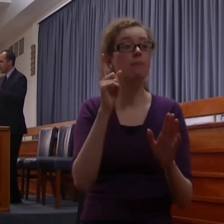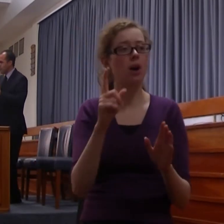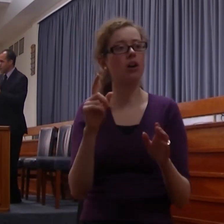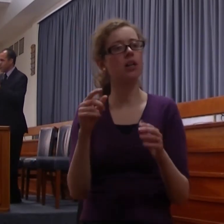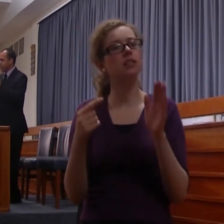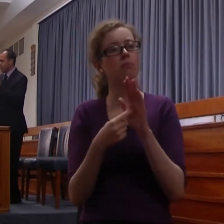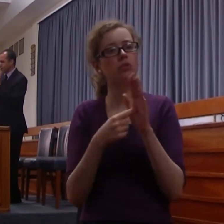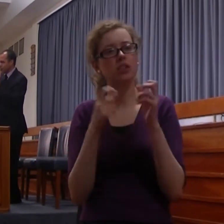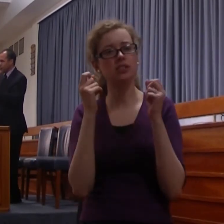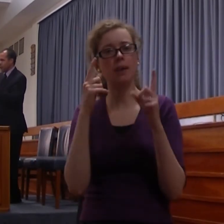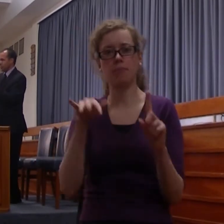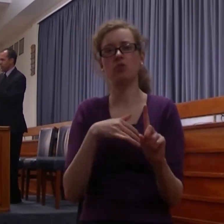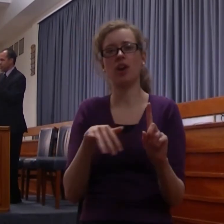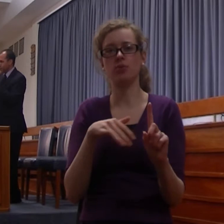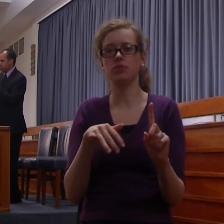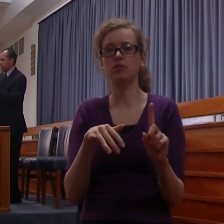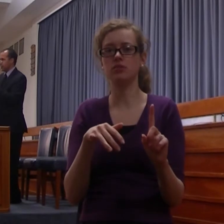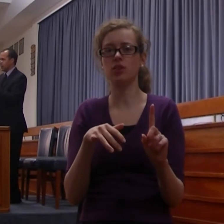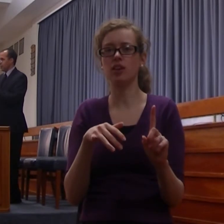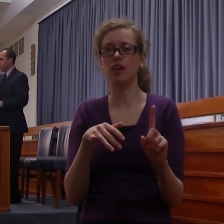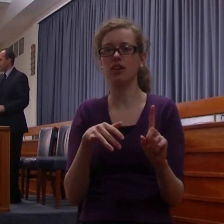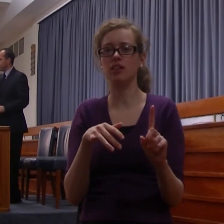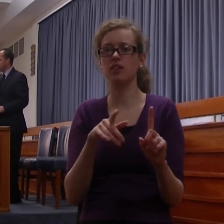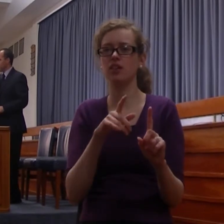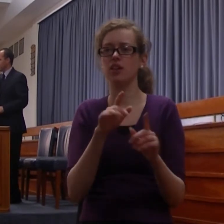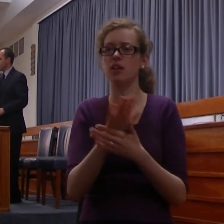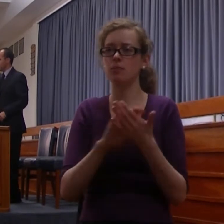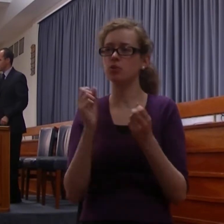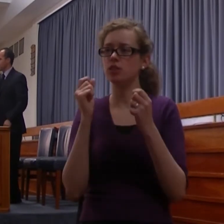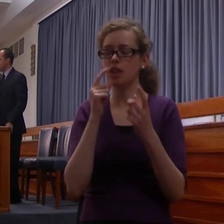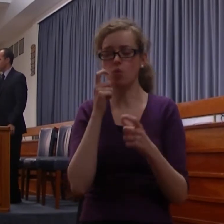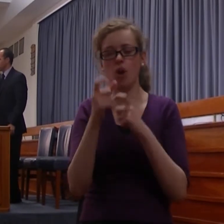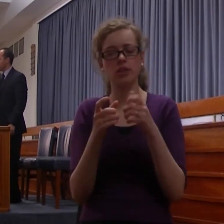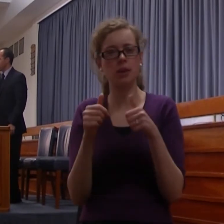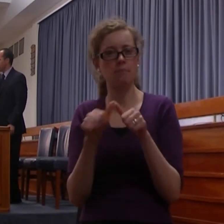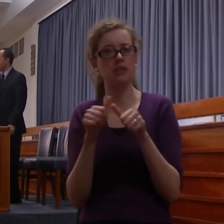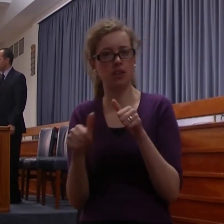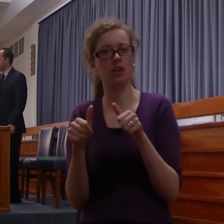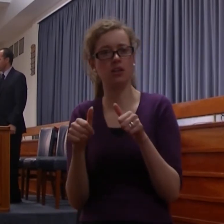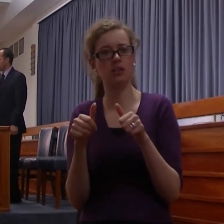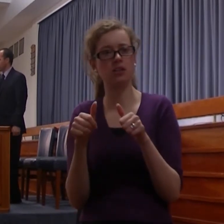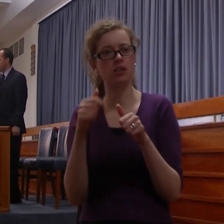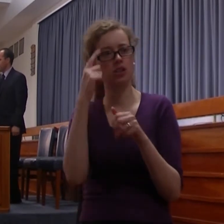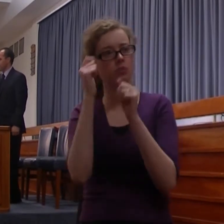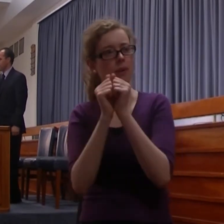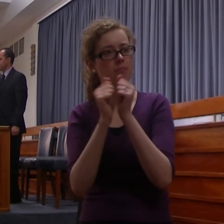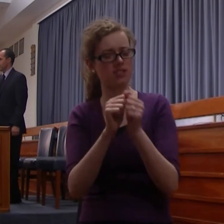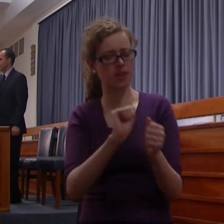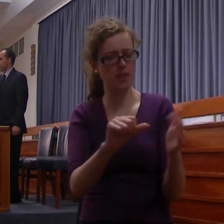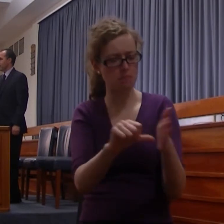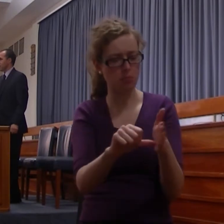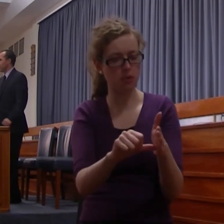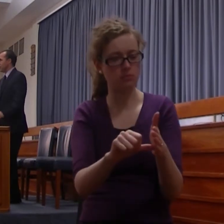souls. I understand very clearly that. But we need to see the background, why the words are